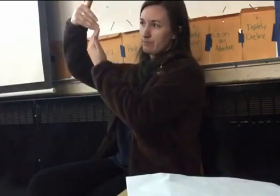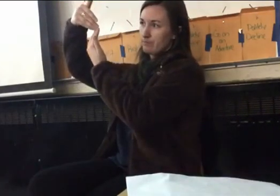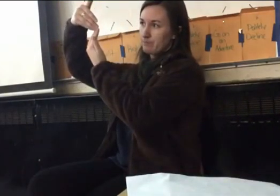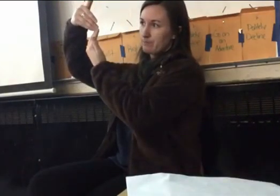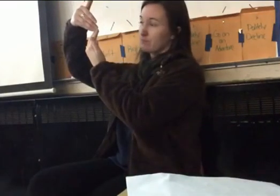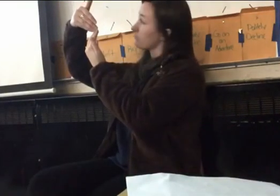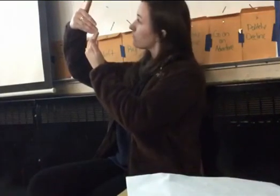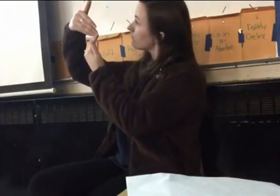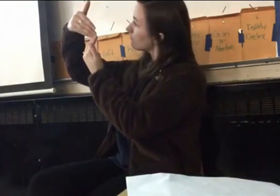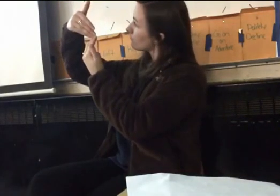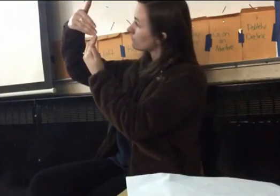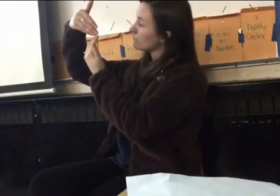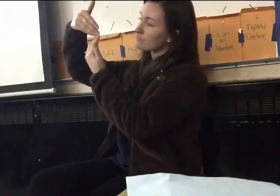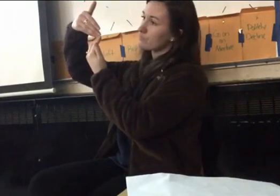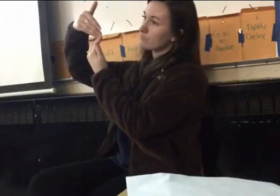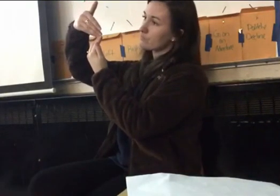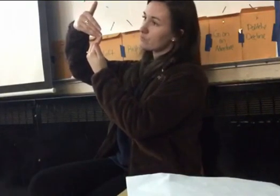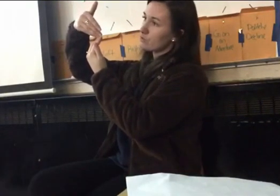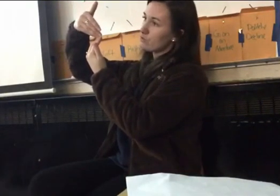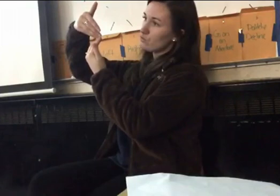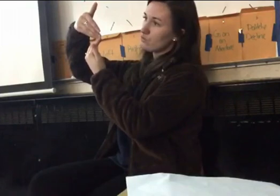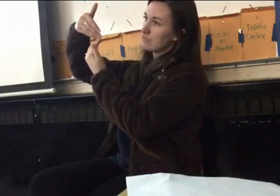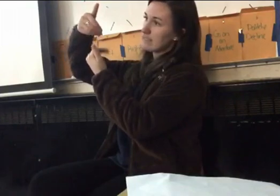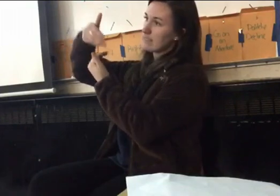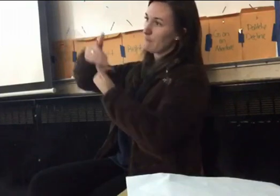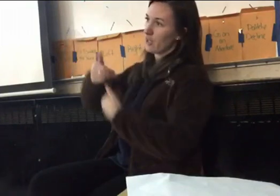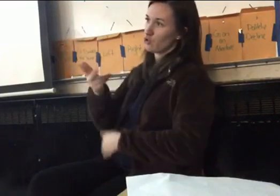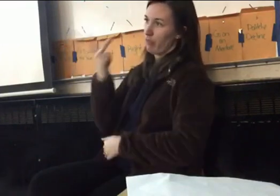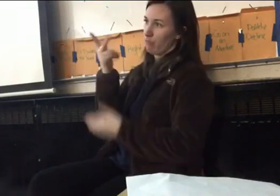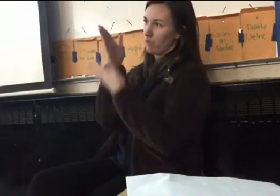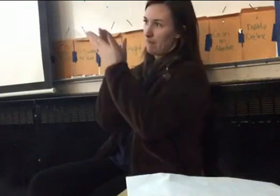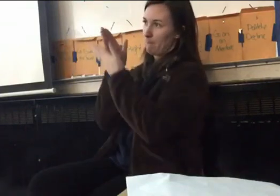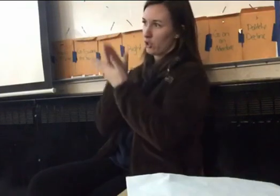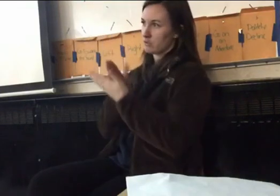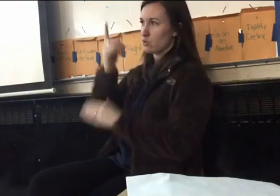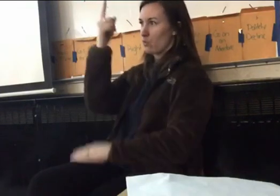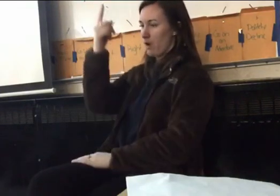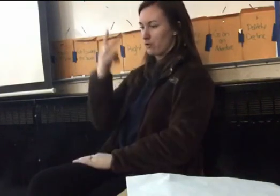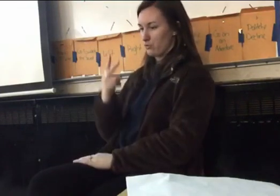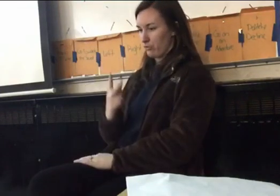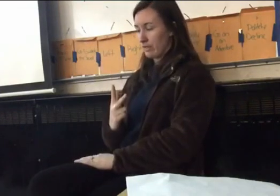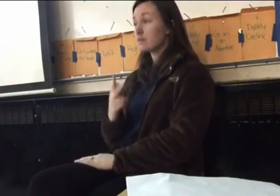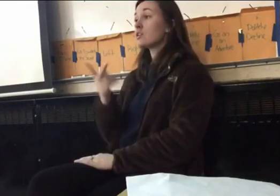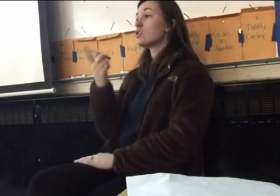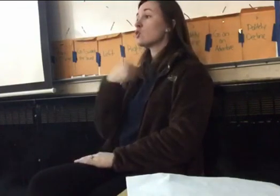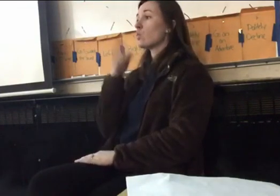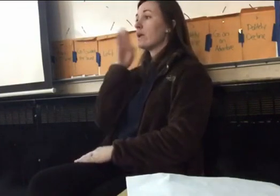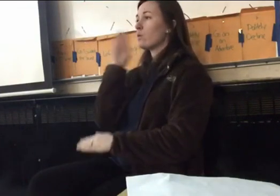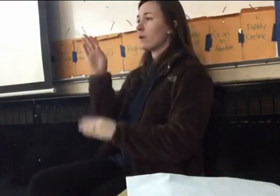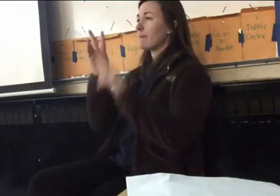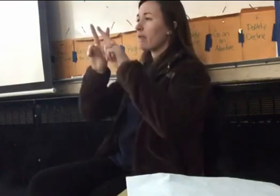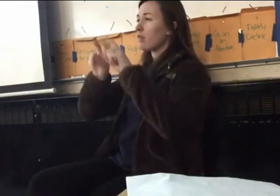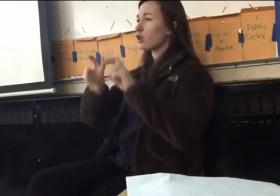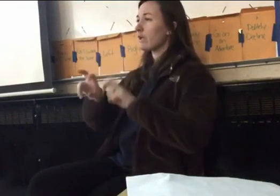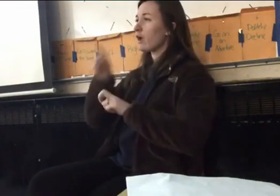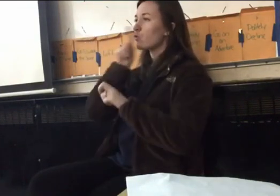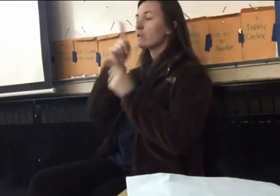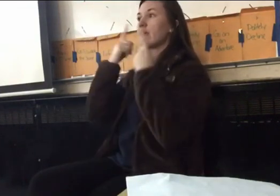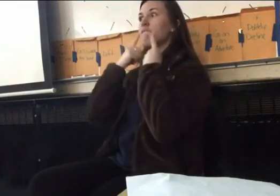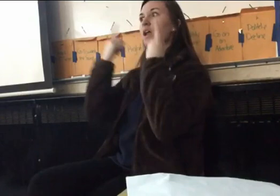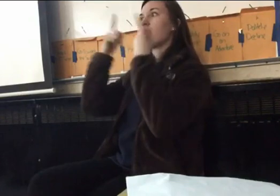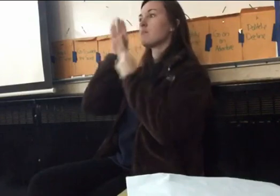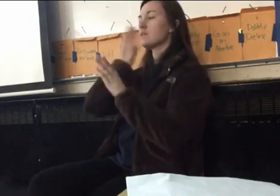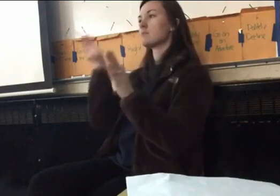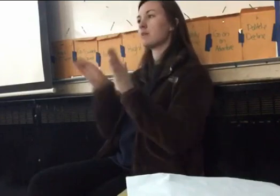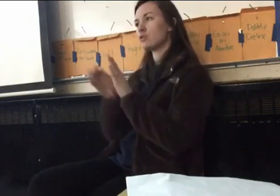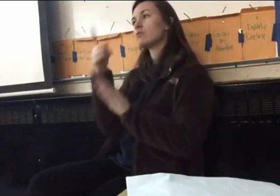3 parts. Now what we're going to be looking at is we're going to be looking at a really, really famous picture. You've actually seen this